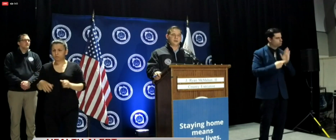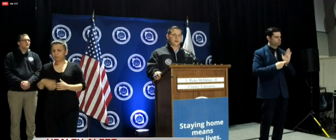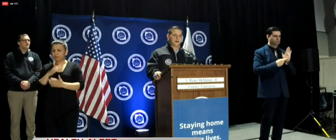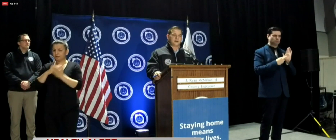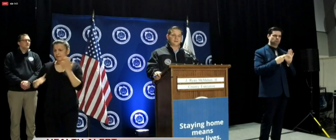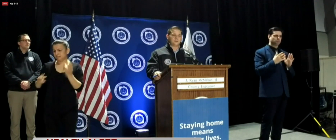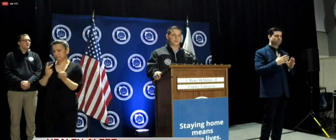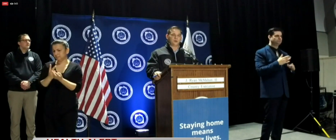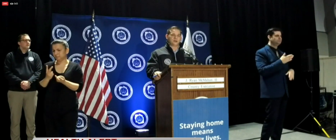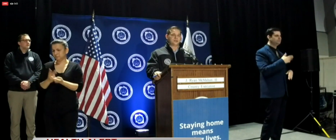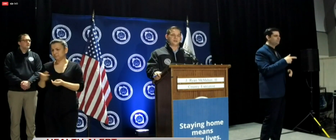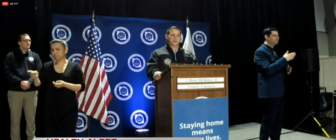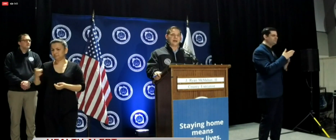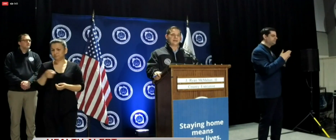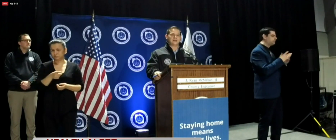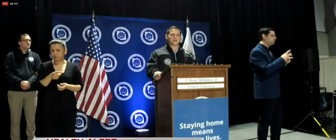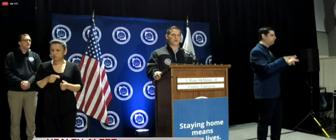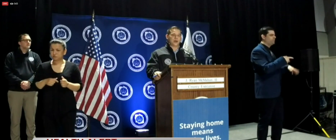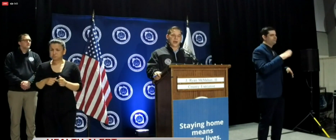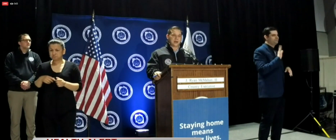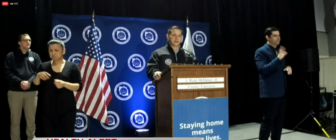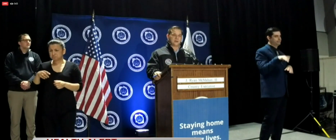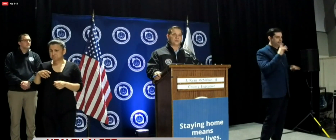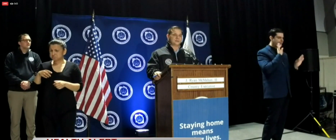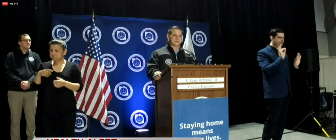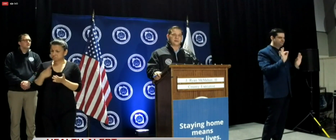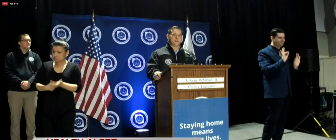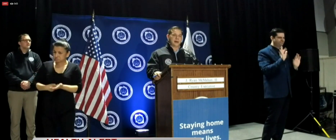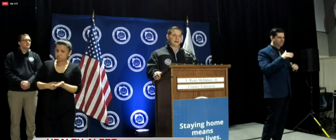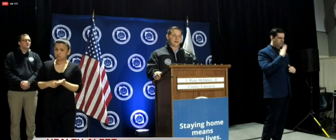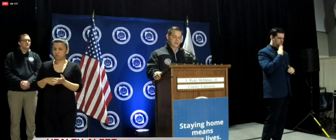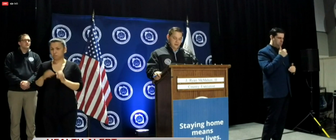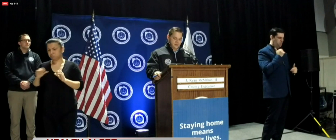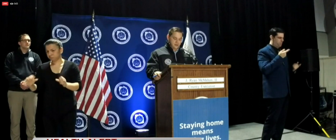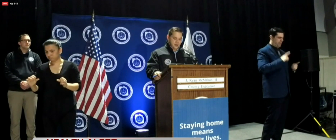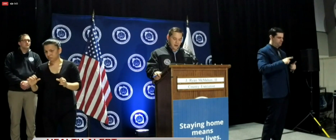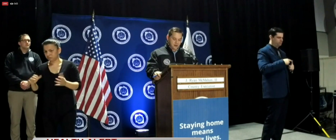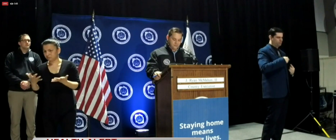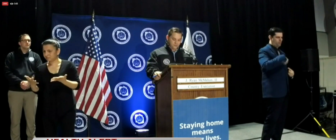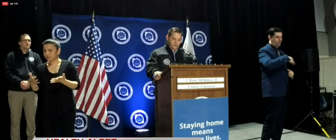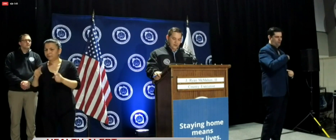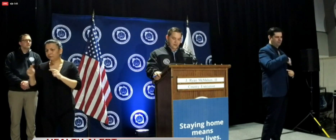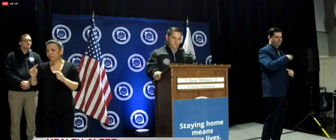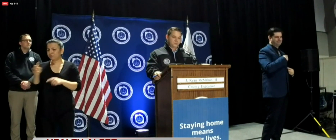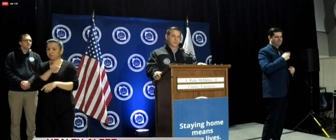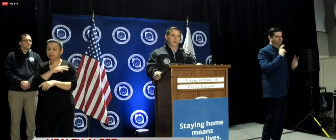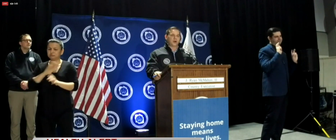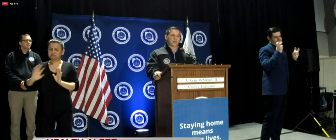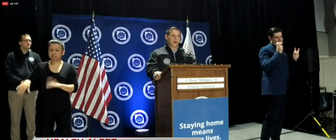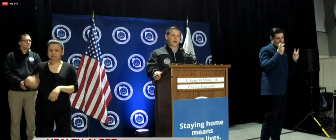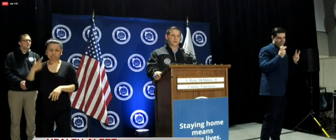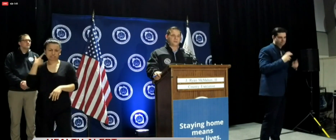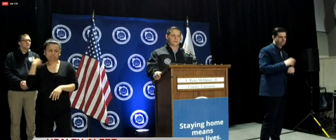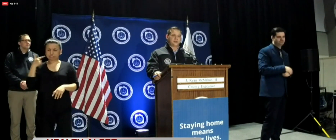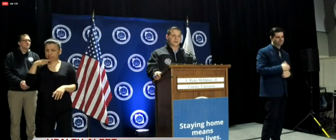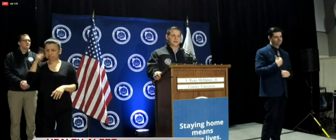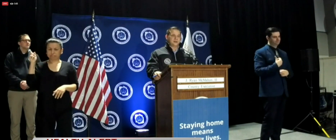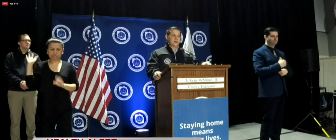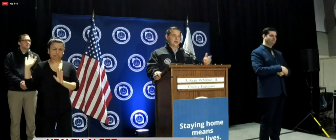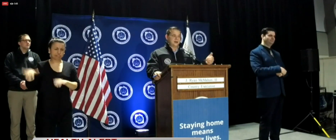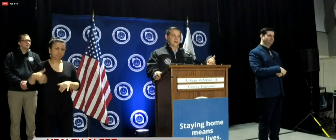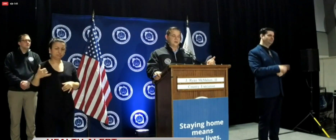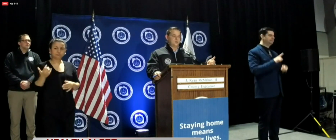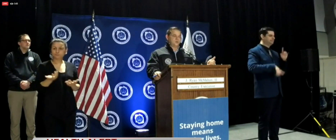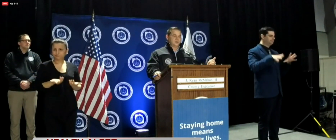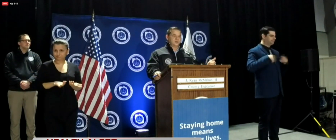begrudgingly. Begrudgingly buying in is okay. We just need you to buy in. And people are alarmed, and